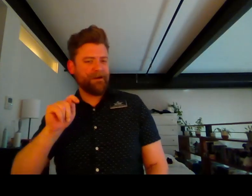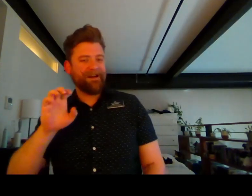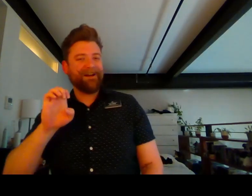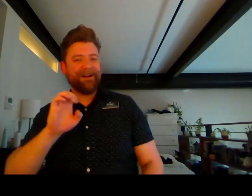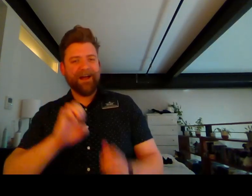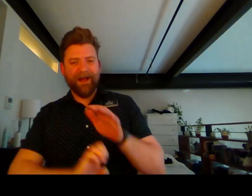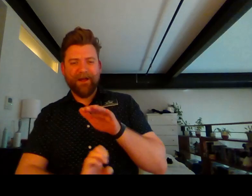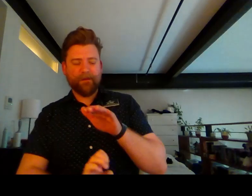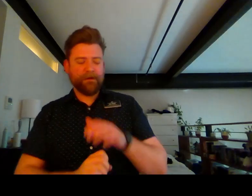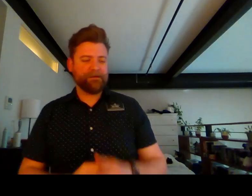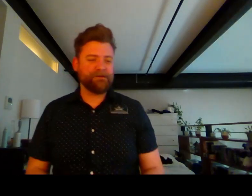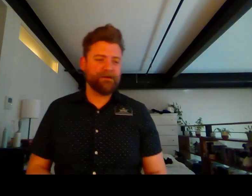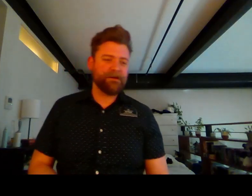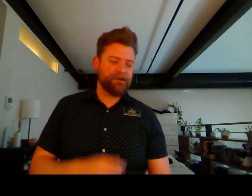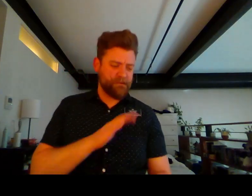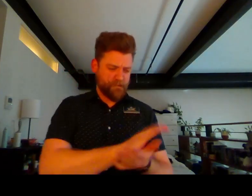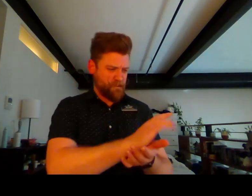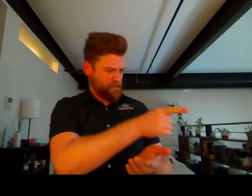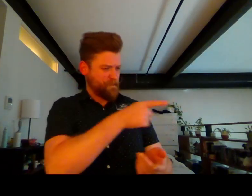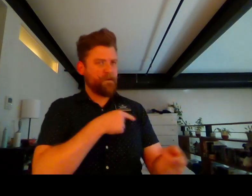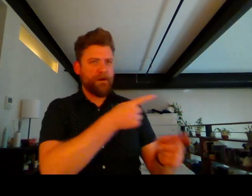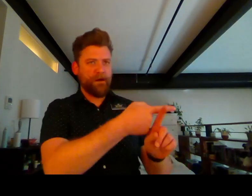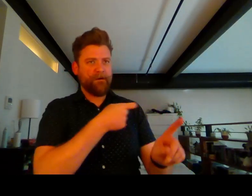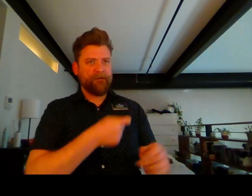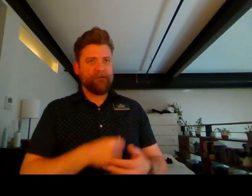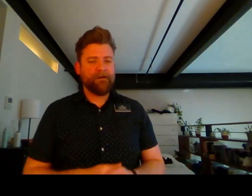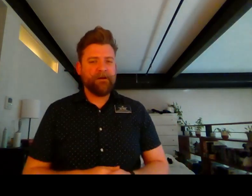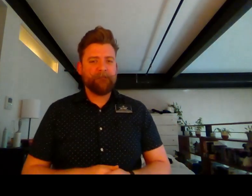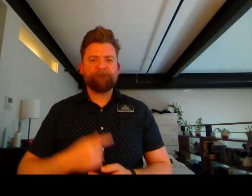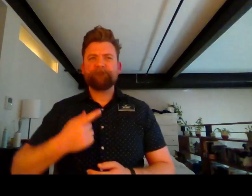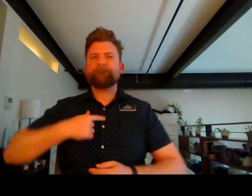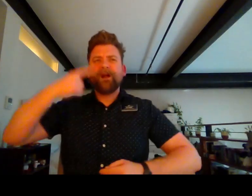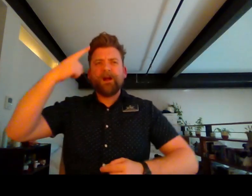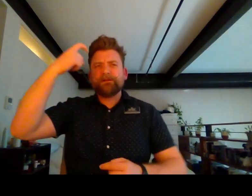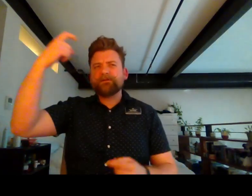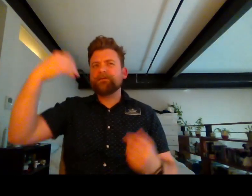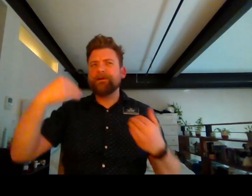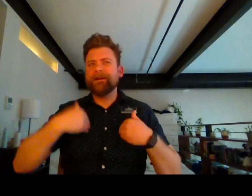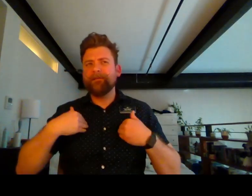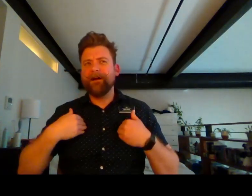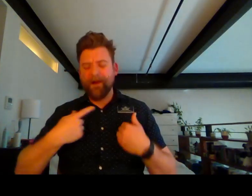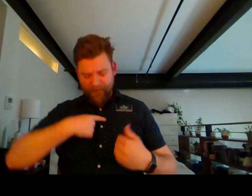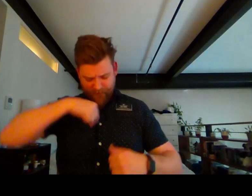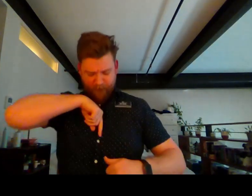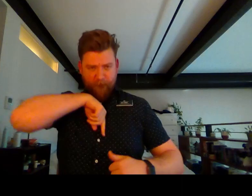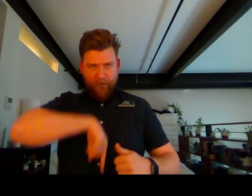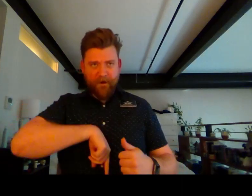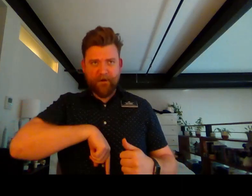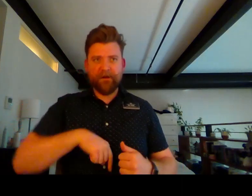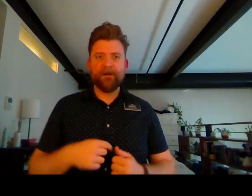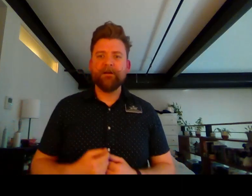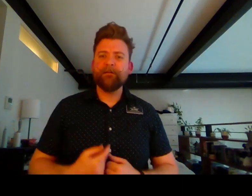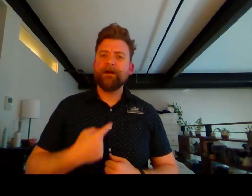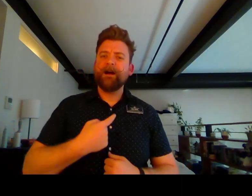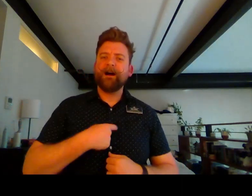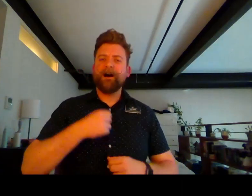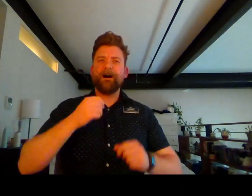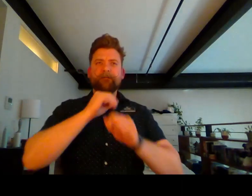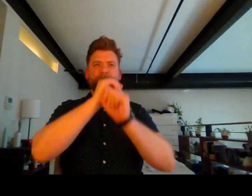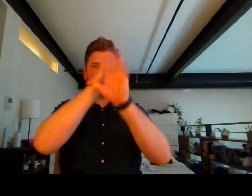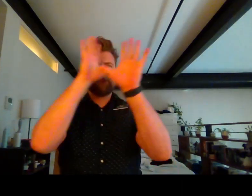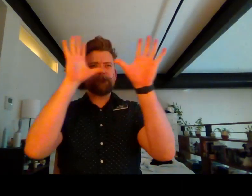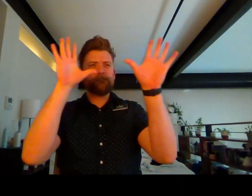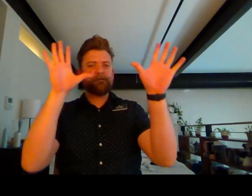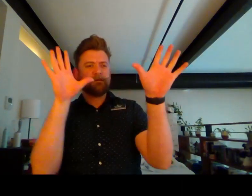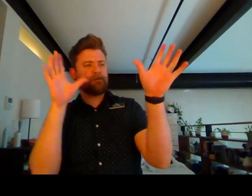When I look at the present situation, I realize that my dream is possibly the light needed to dispel the dark